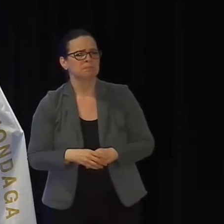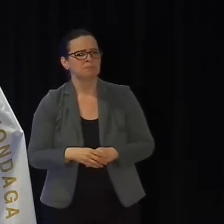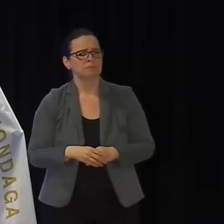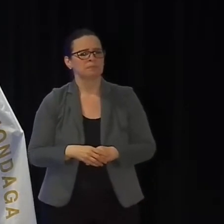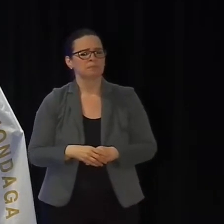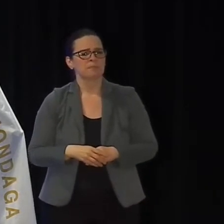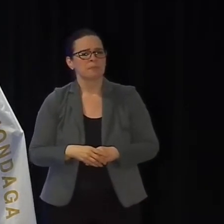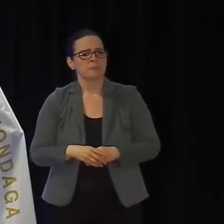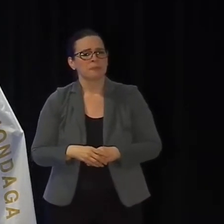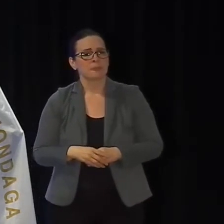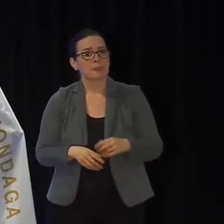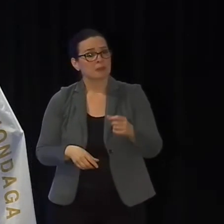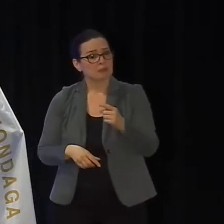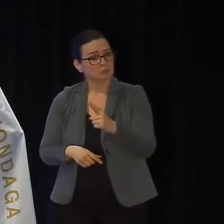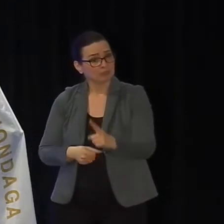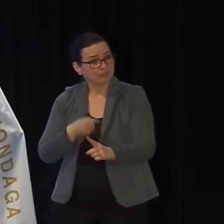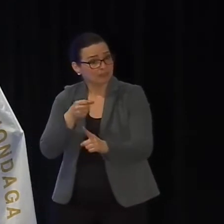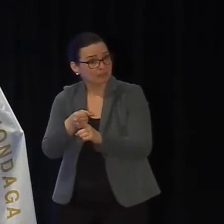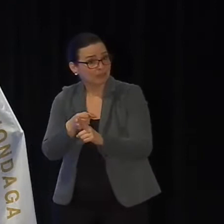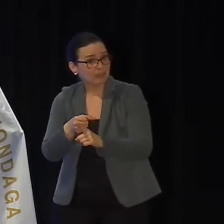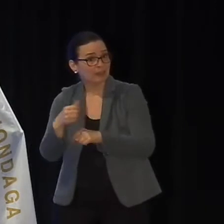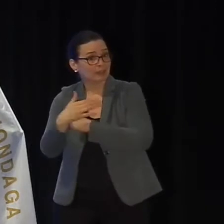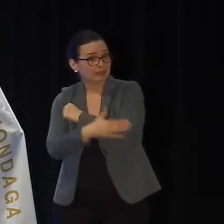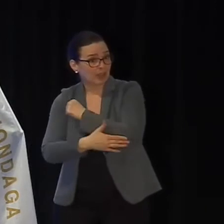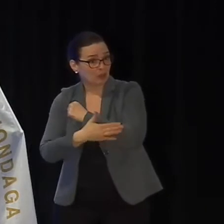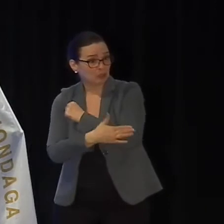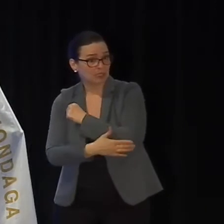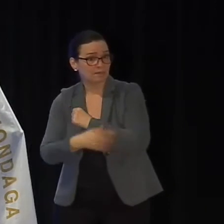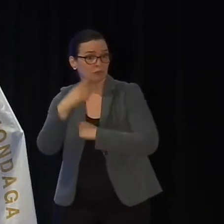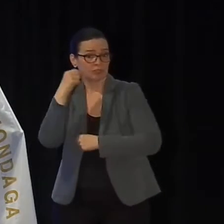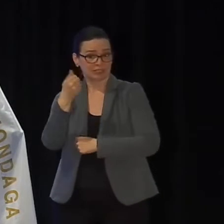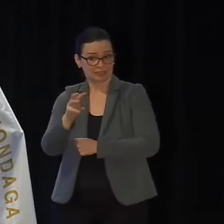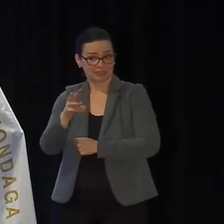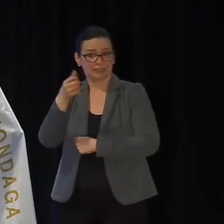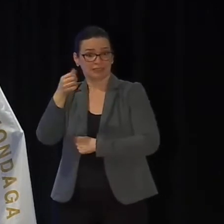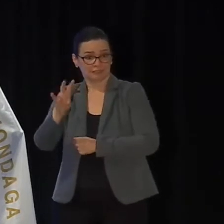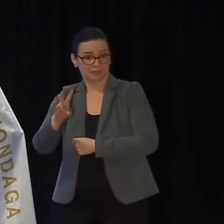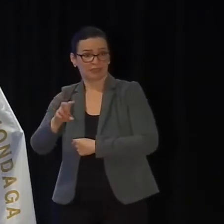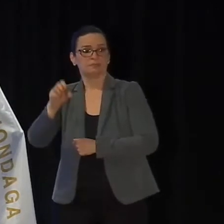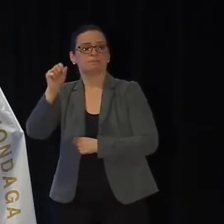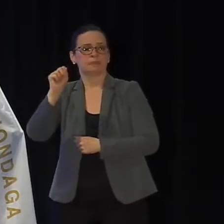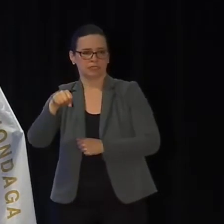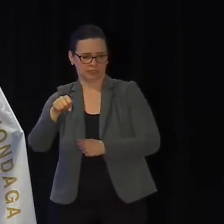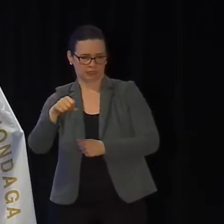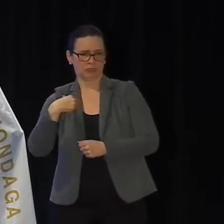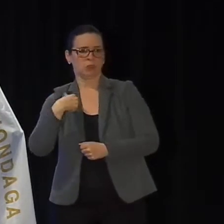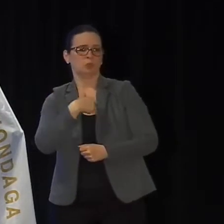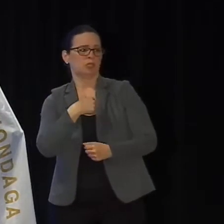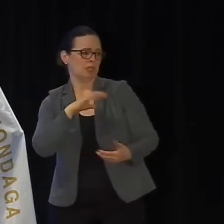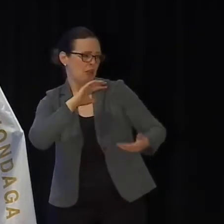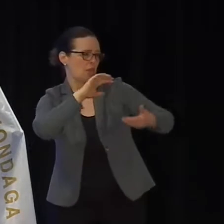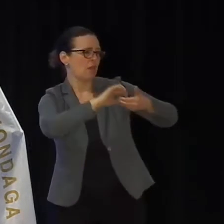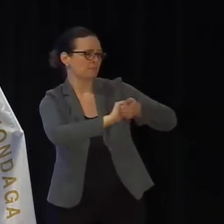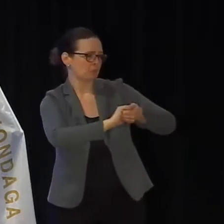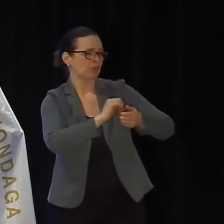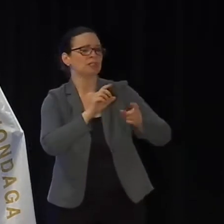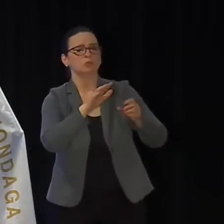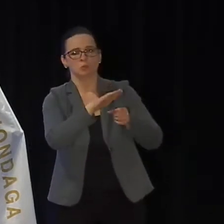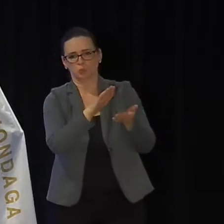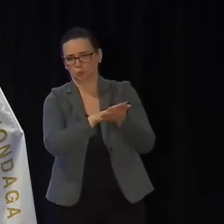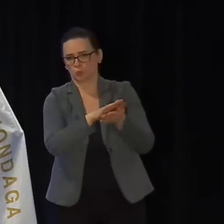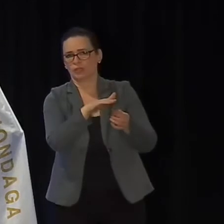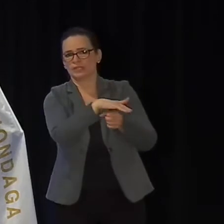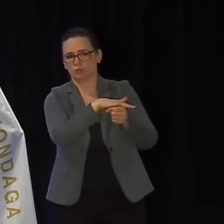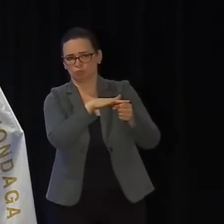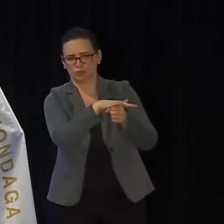county site for 16 and 17. Yeah, I think, and again, we'll partner with the districts. I think this is probably going to be a space that we're going to be pretty active